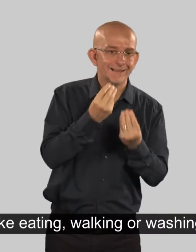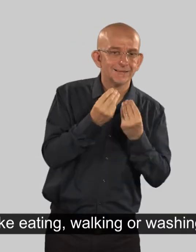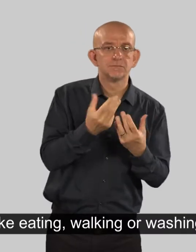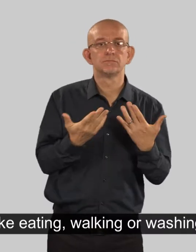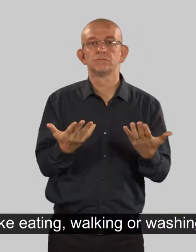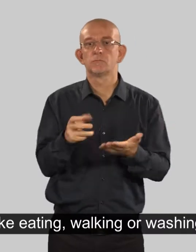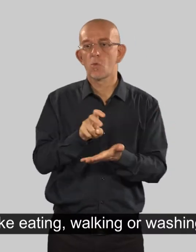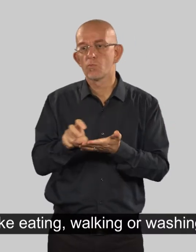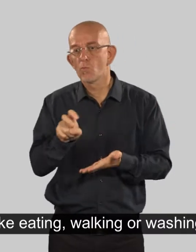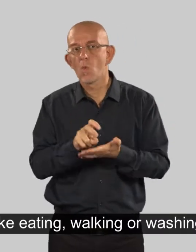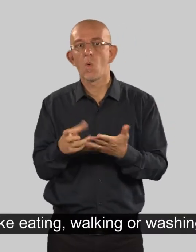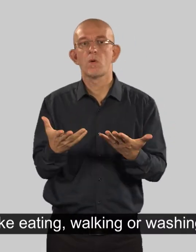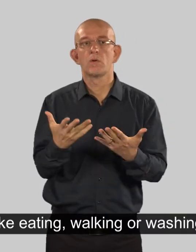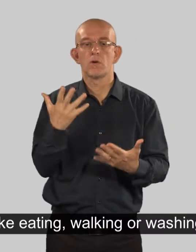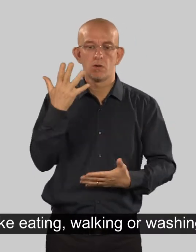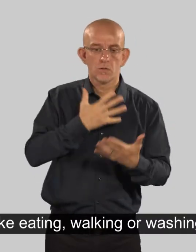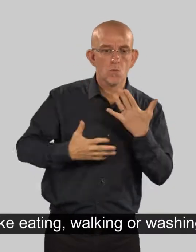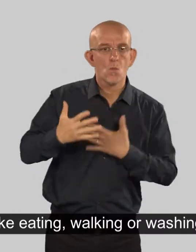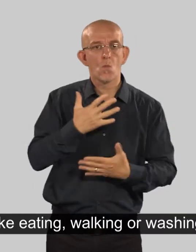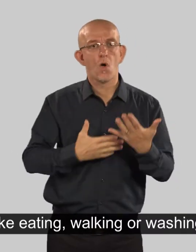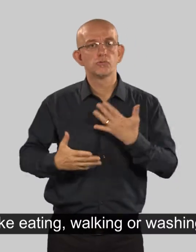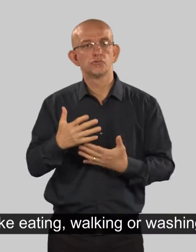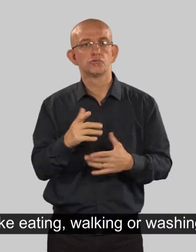walking, or washing.